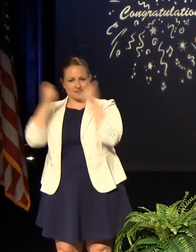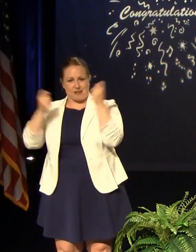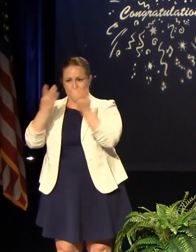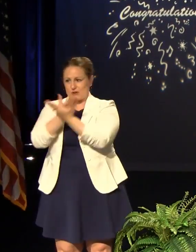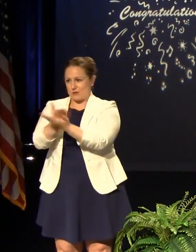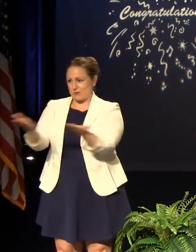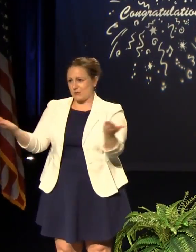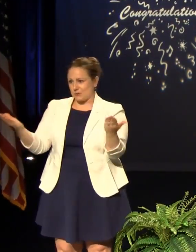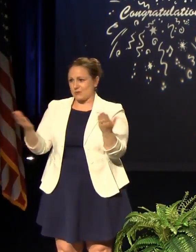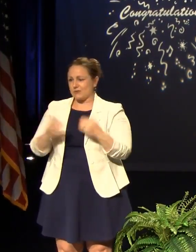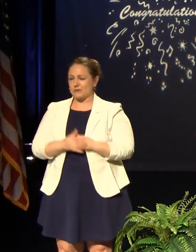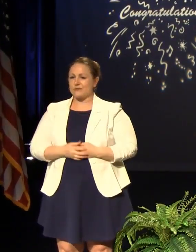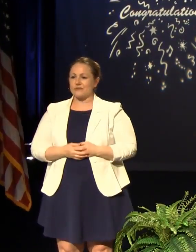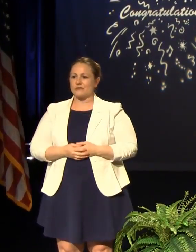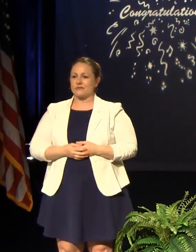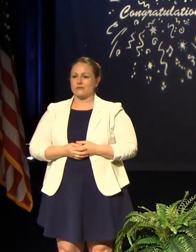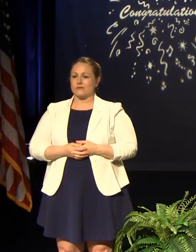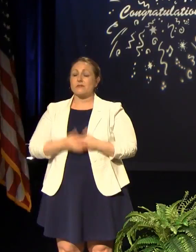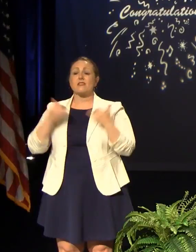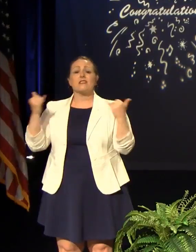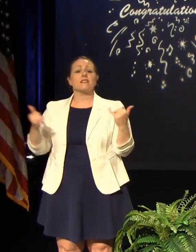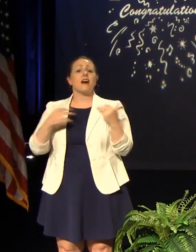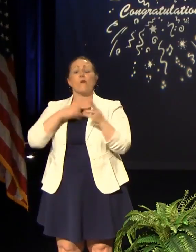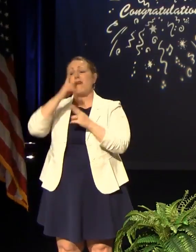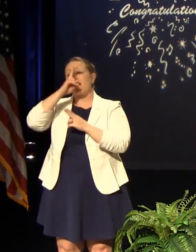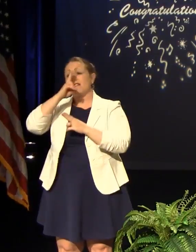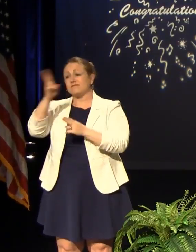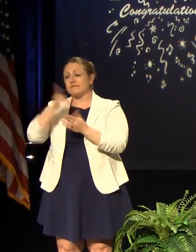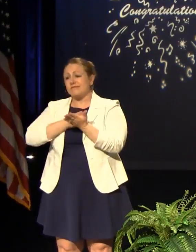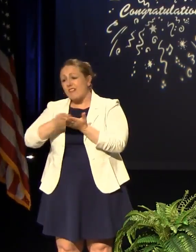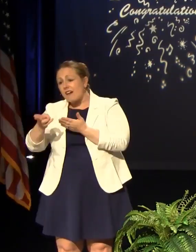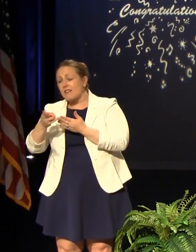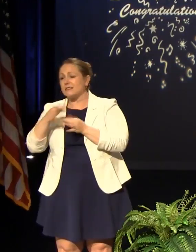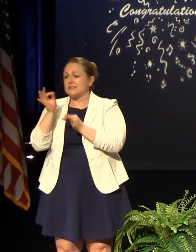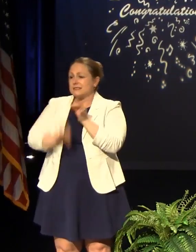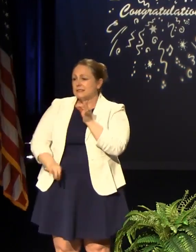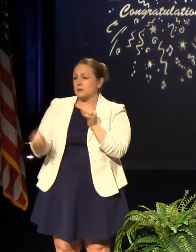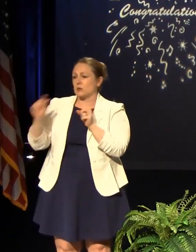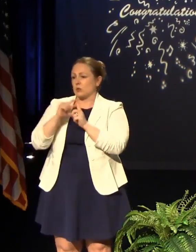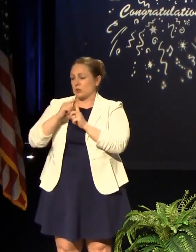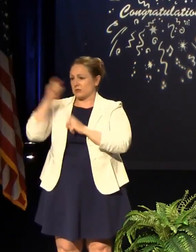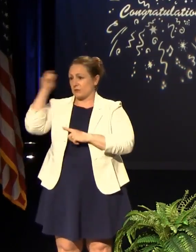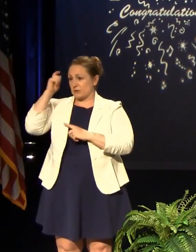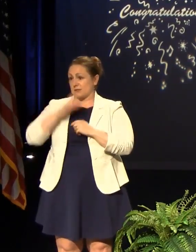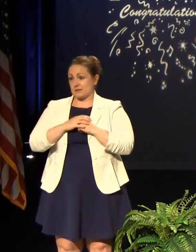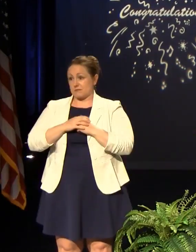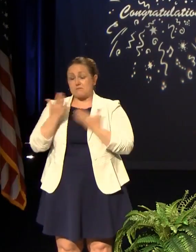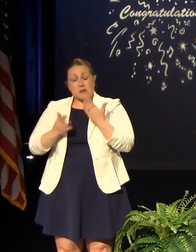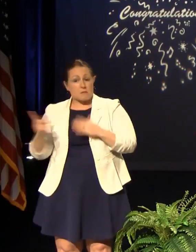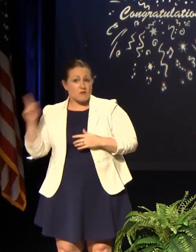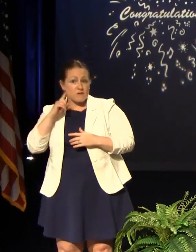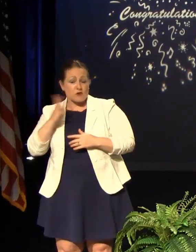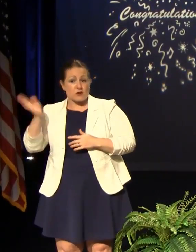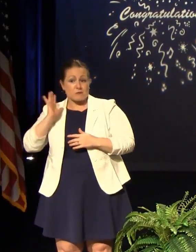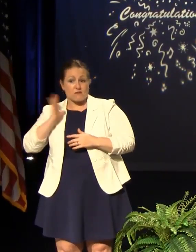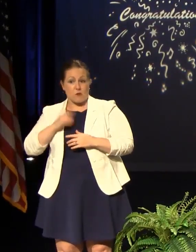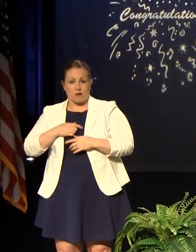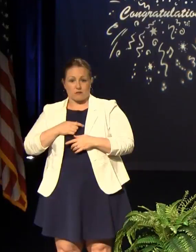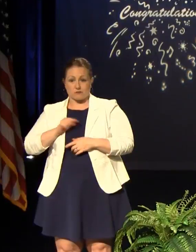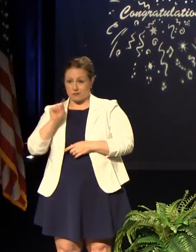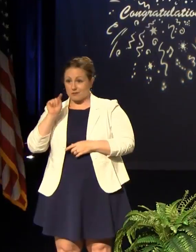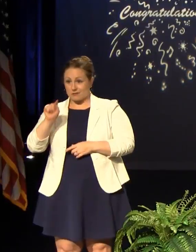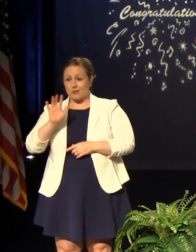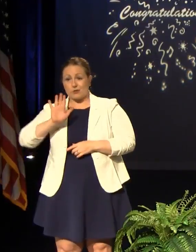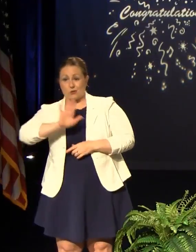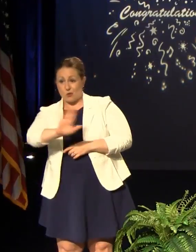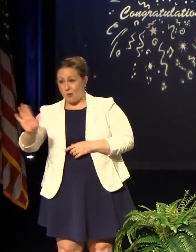and honest words of wisdom. You may have heard them before. Your future, seniors, your